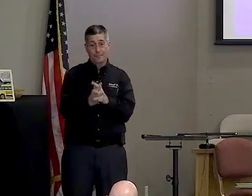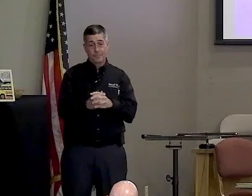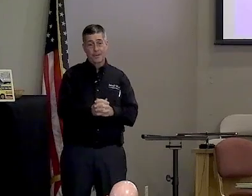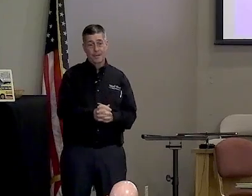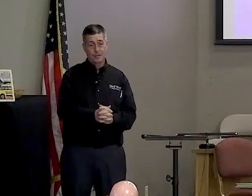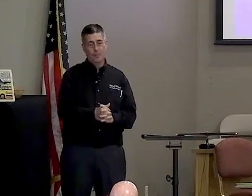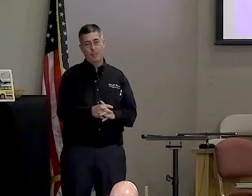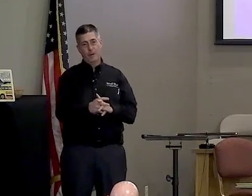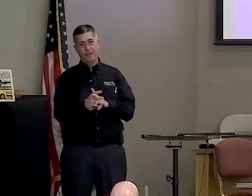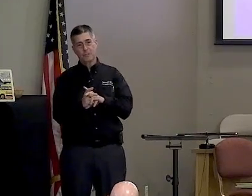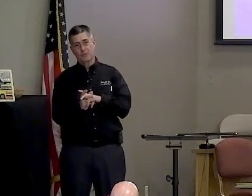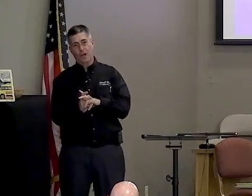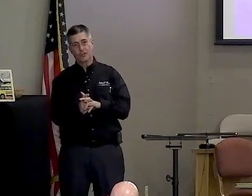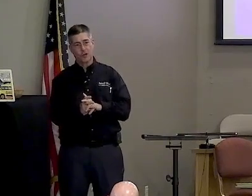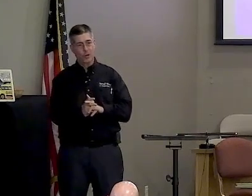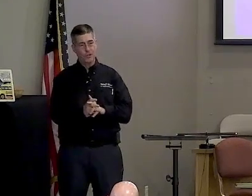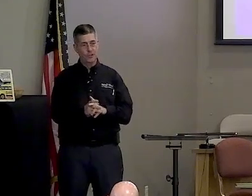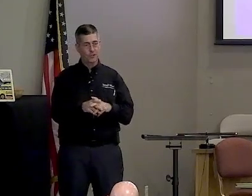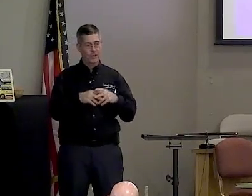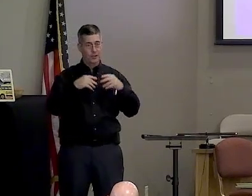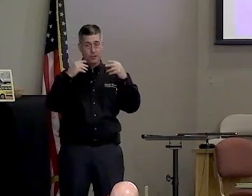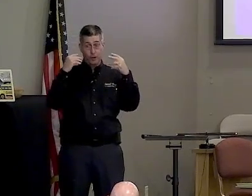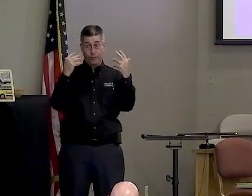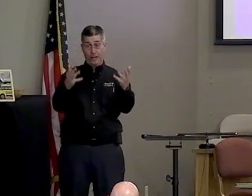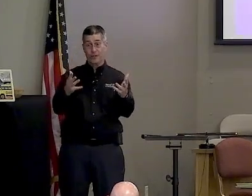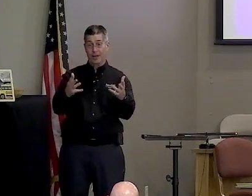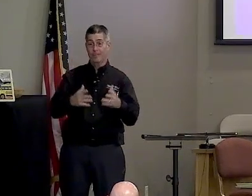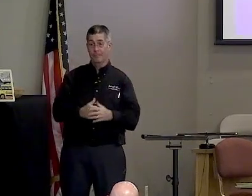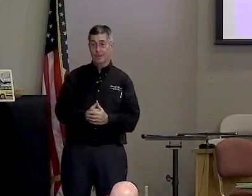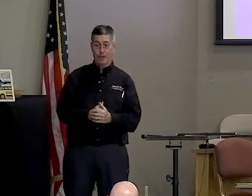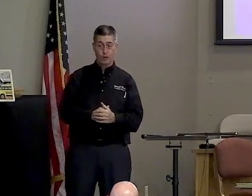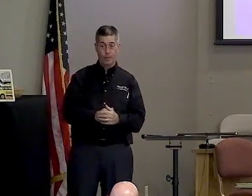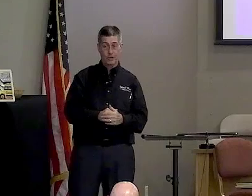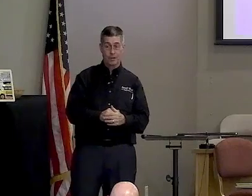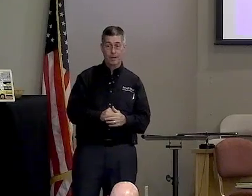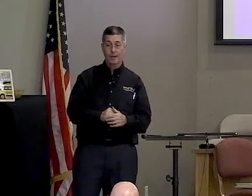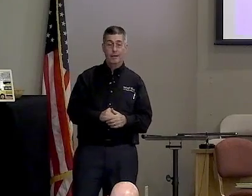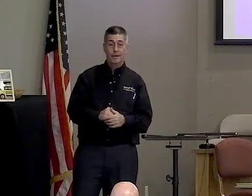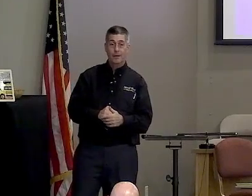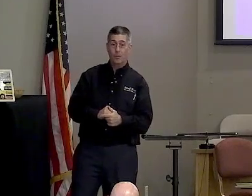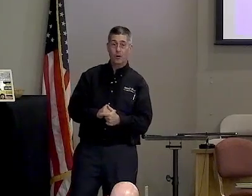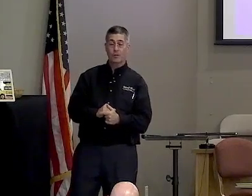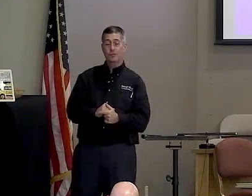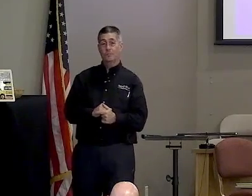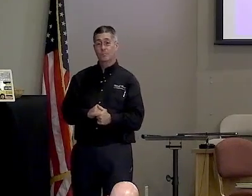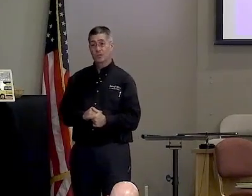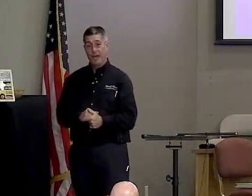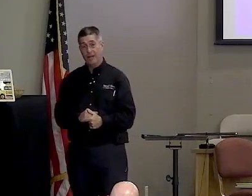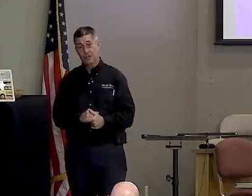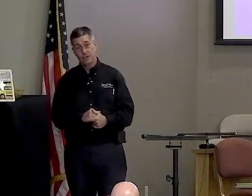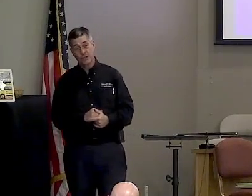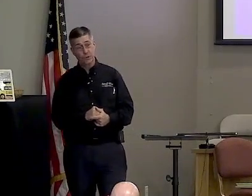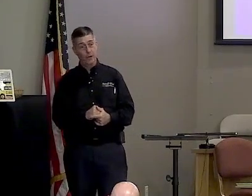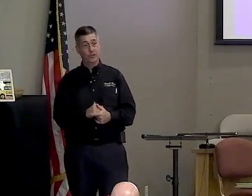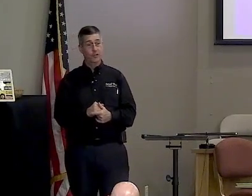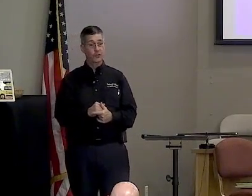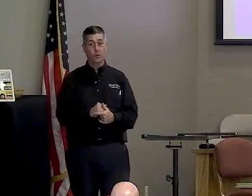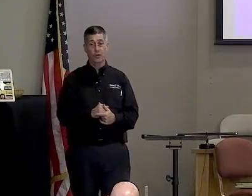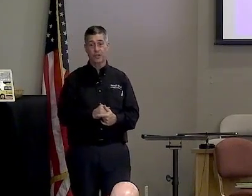So maybe you have some thoughts or questions that you're facing in your ministry or challenging situations or just